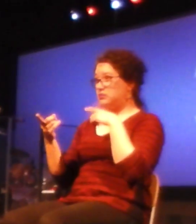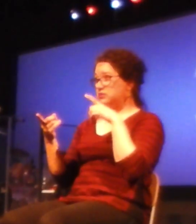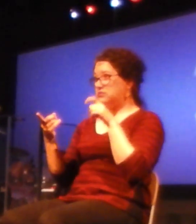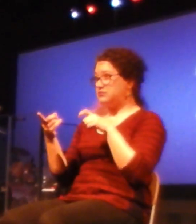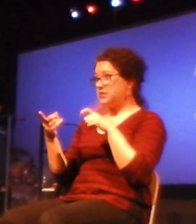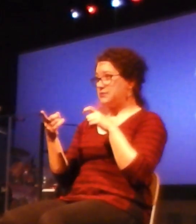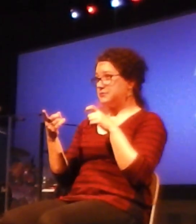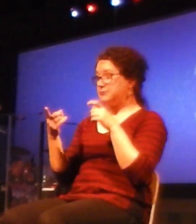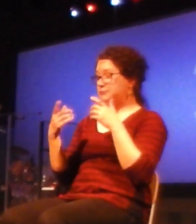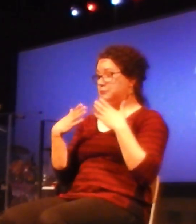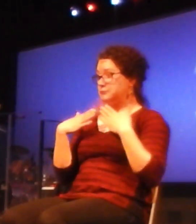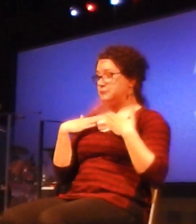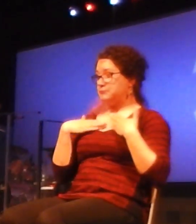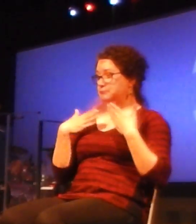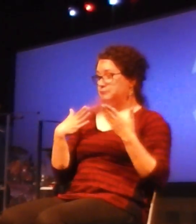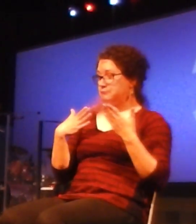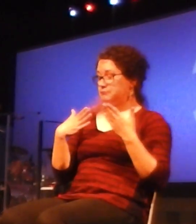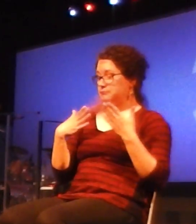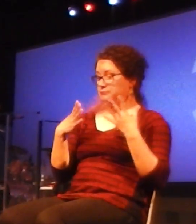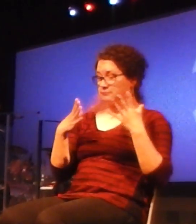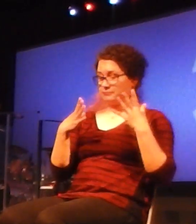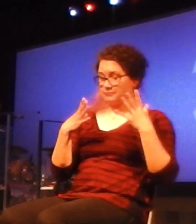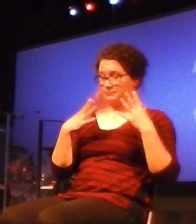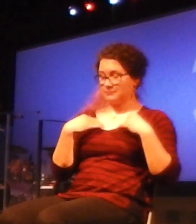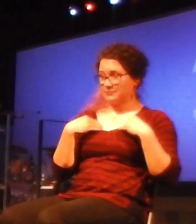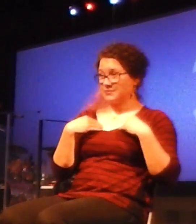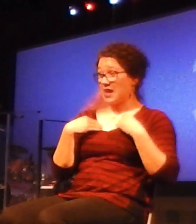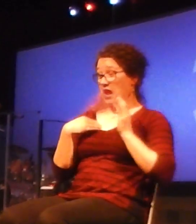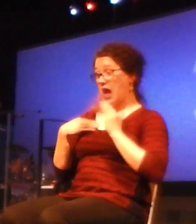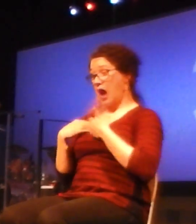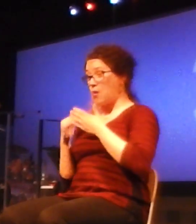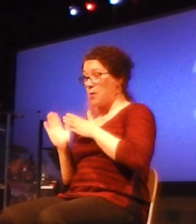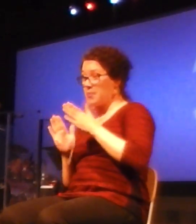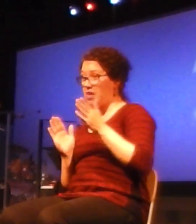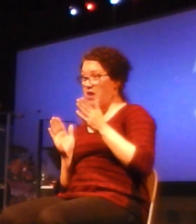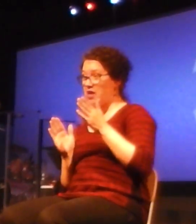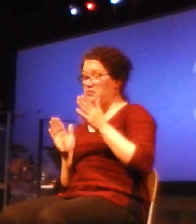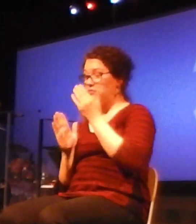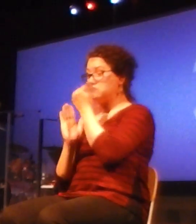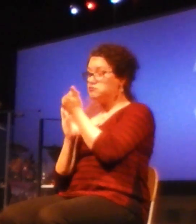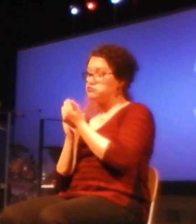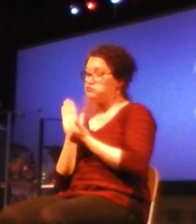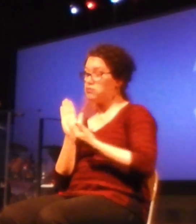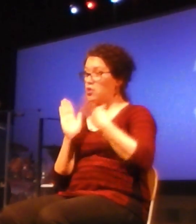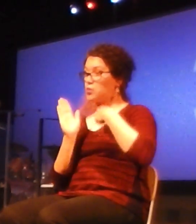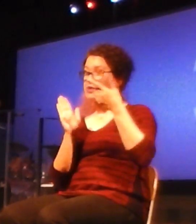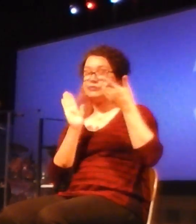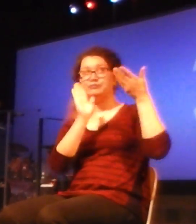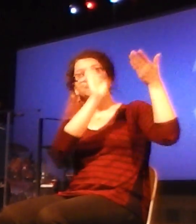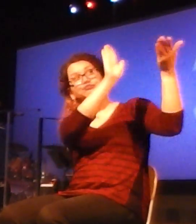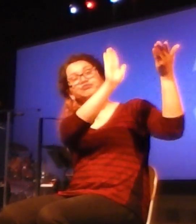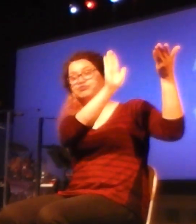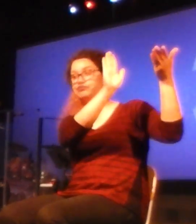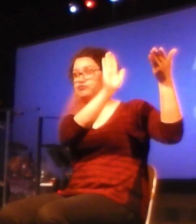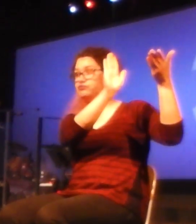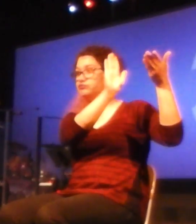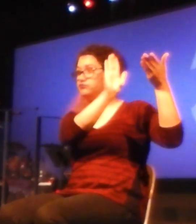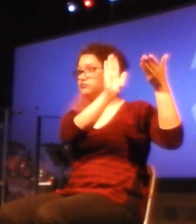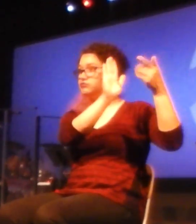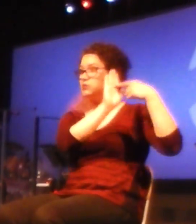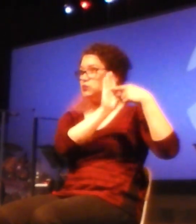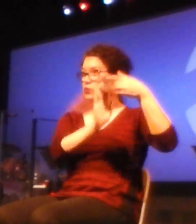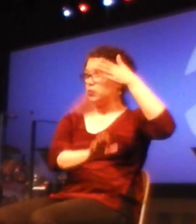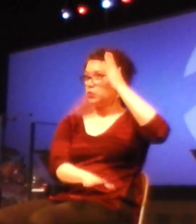reflection is that we have come to God with our own plans and agendas. And so maybe for some